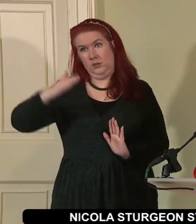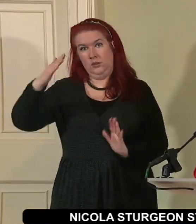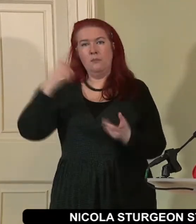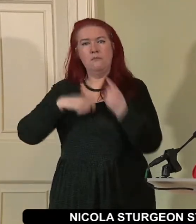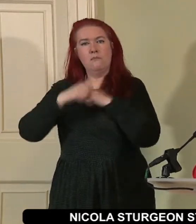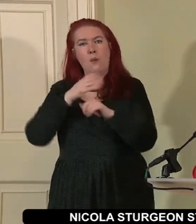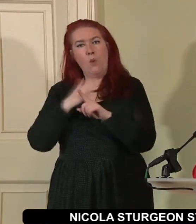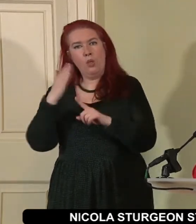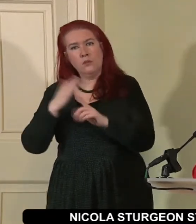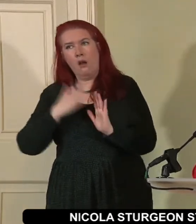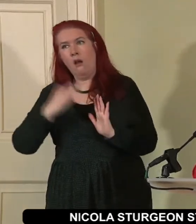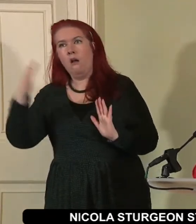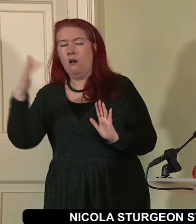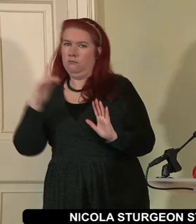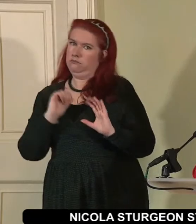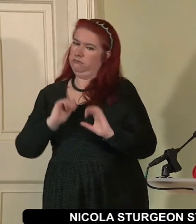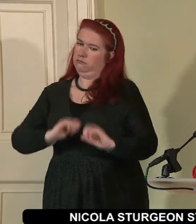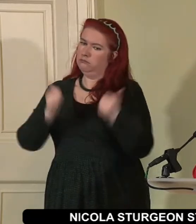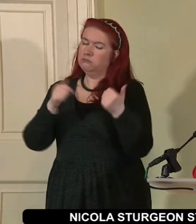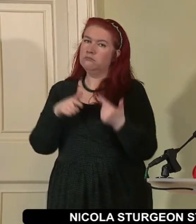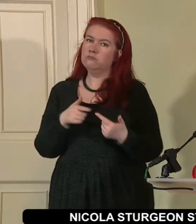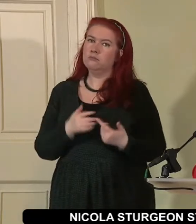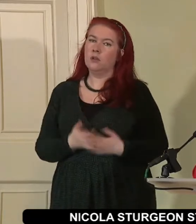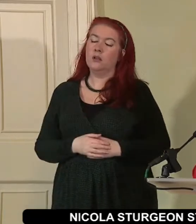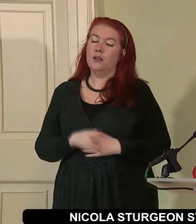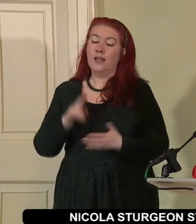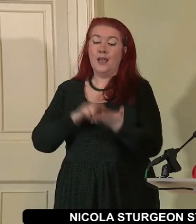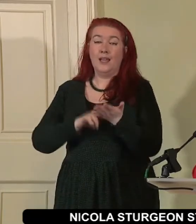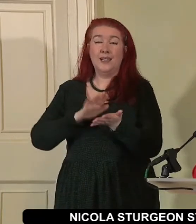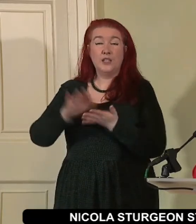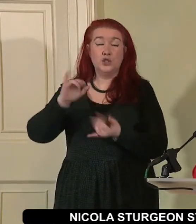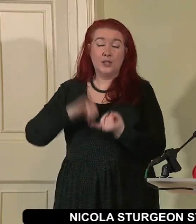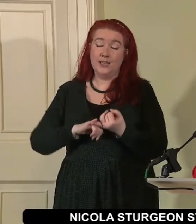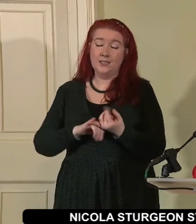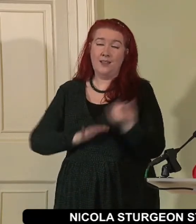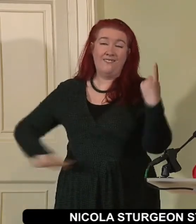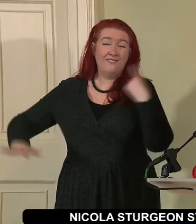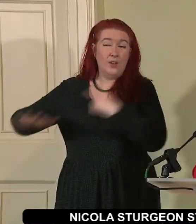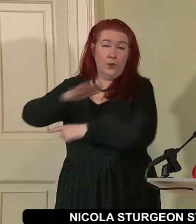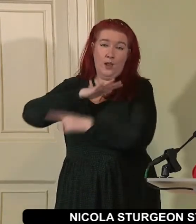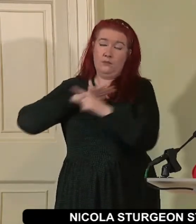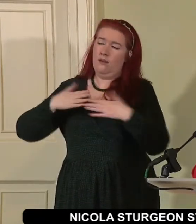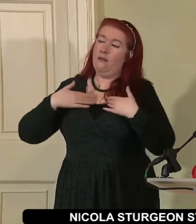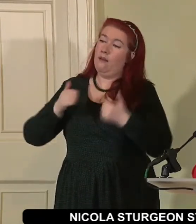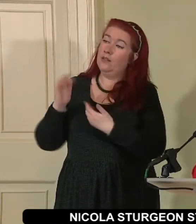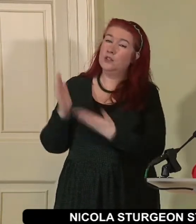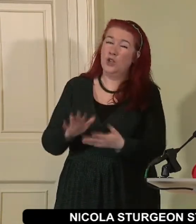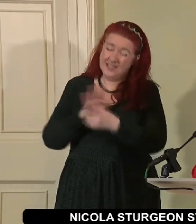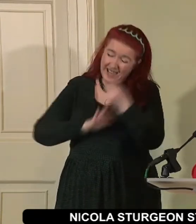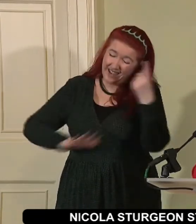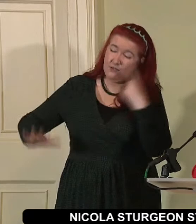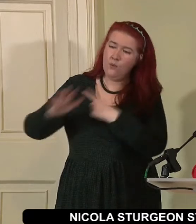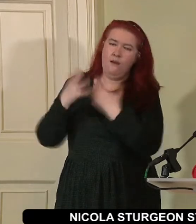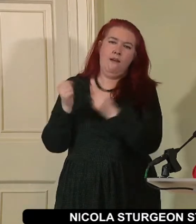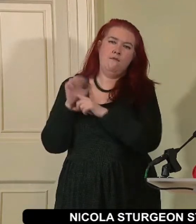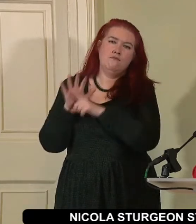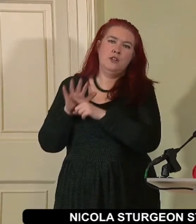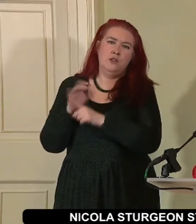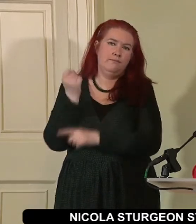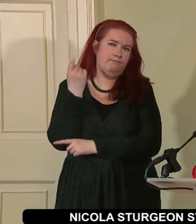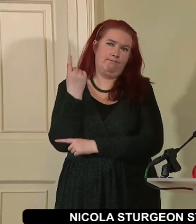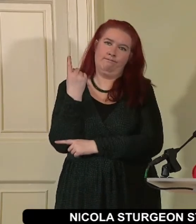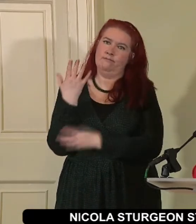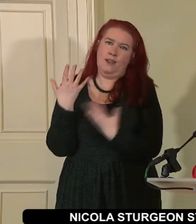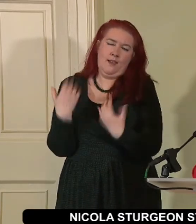the school system are considerable. The NHS, everywhere, health services are under pressure. This